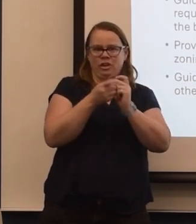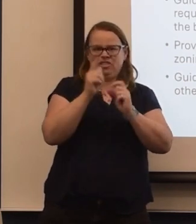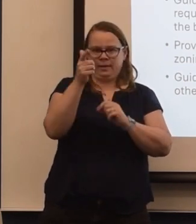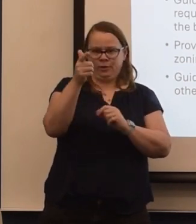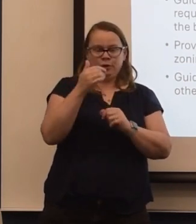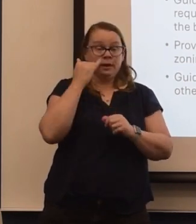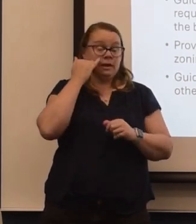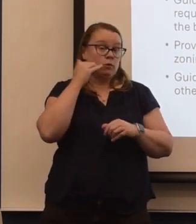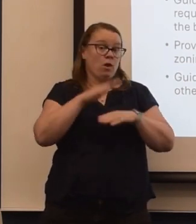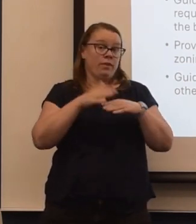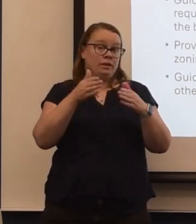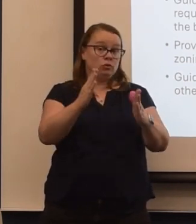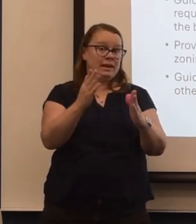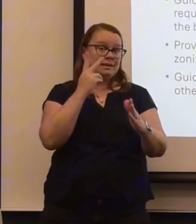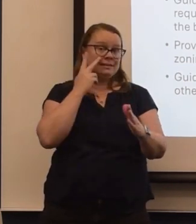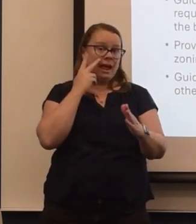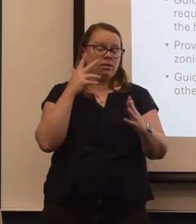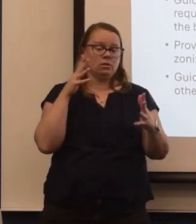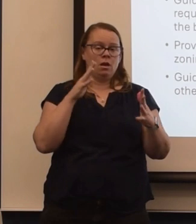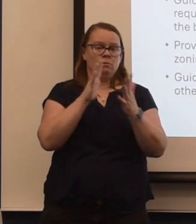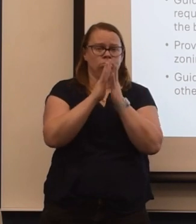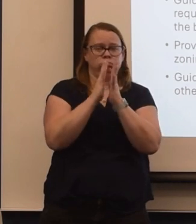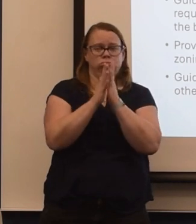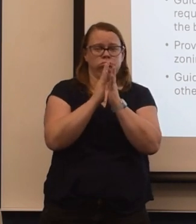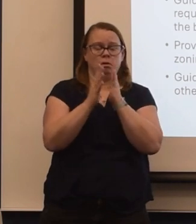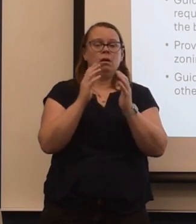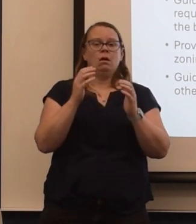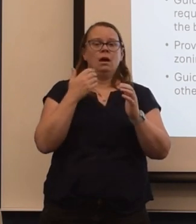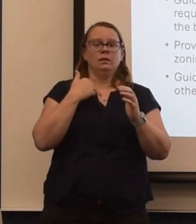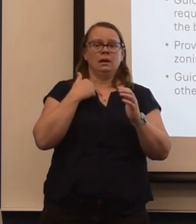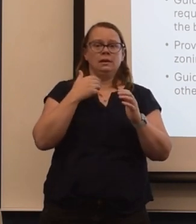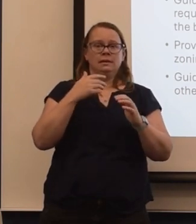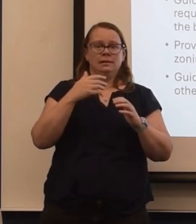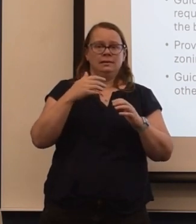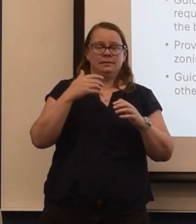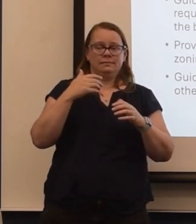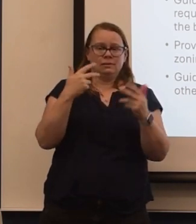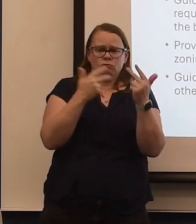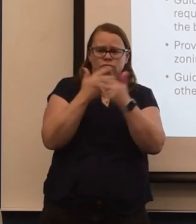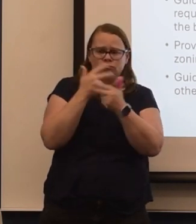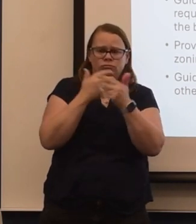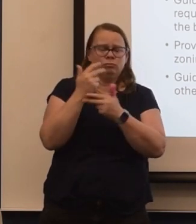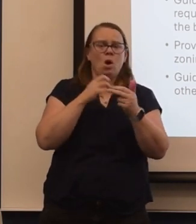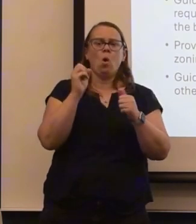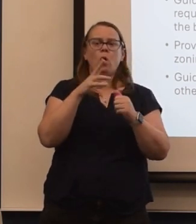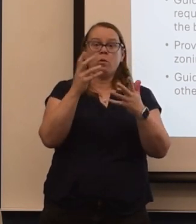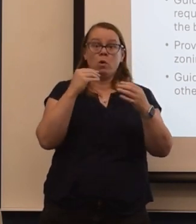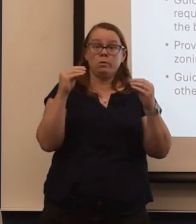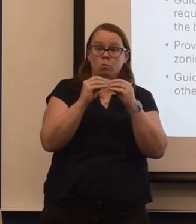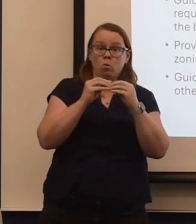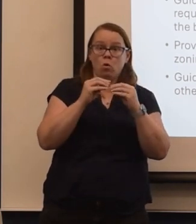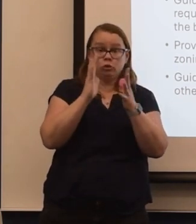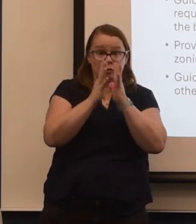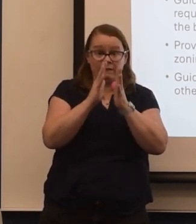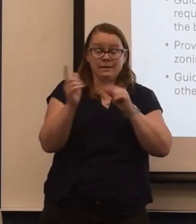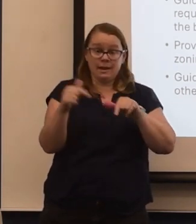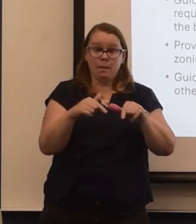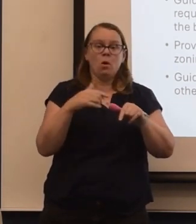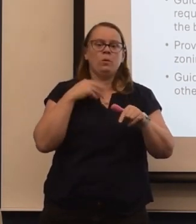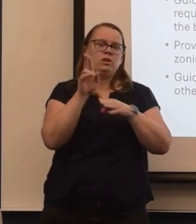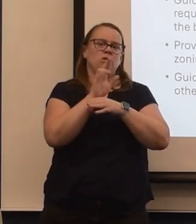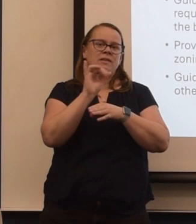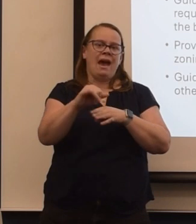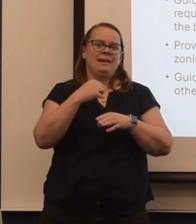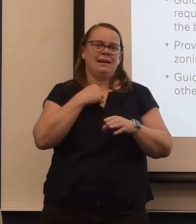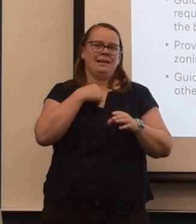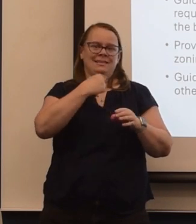a street and we say there's too much commercial in this area, or the intensity is too high, or we'd like to see more intensity, we can use that to then come back later